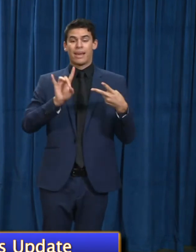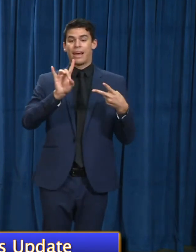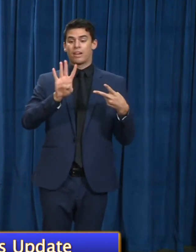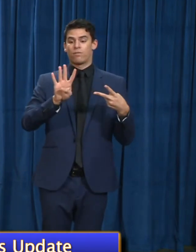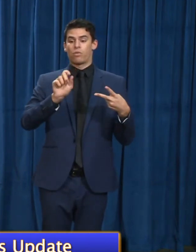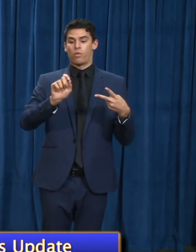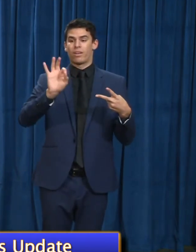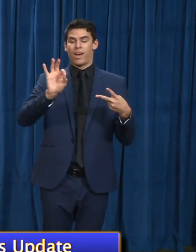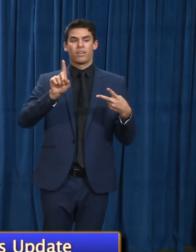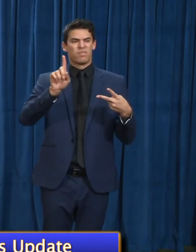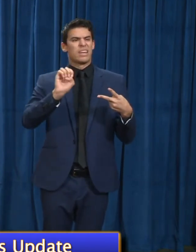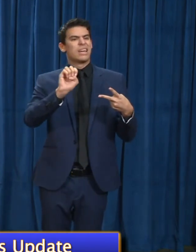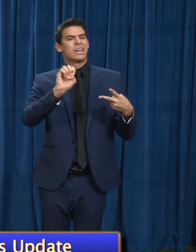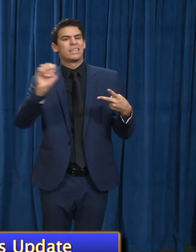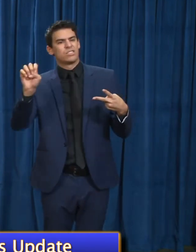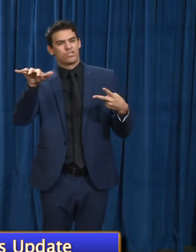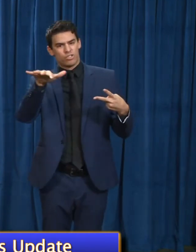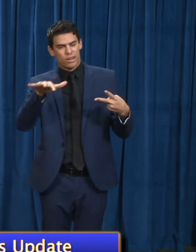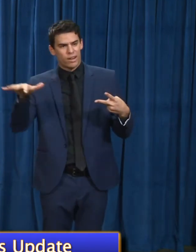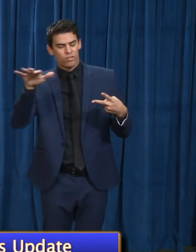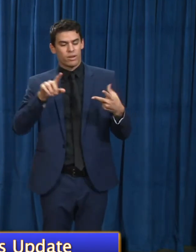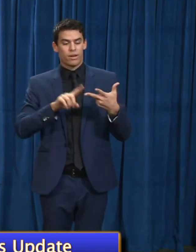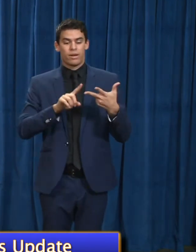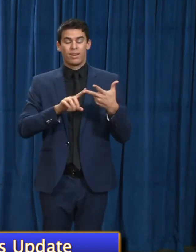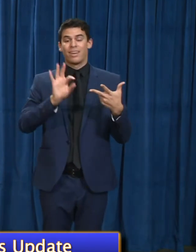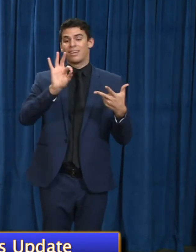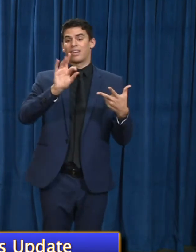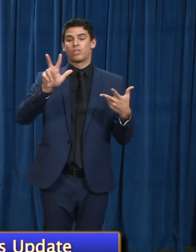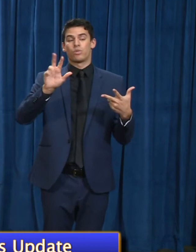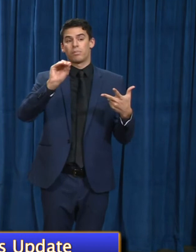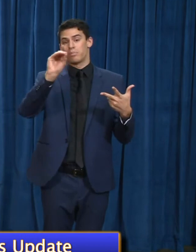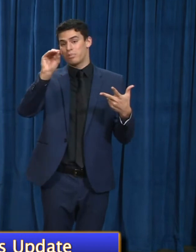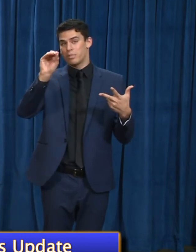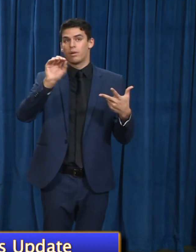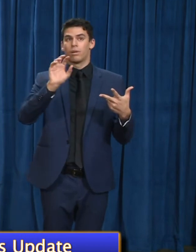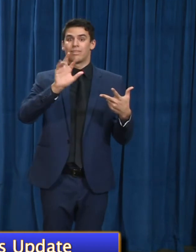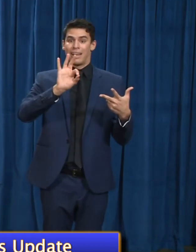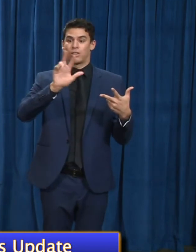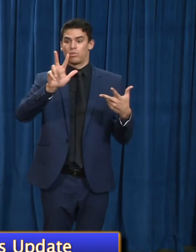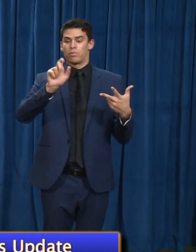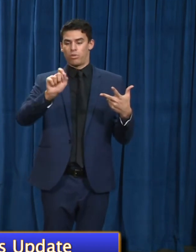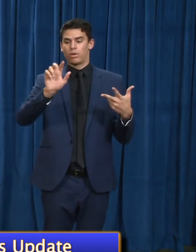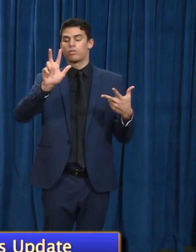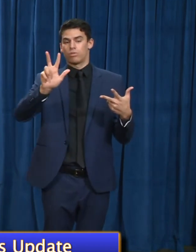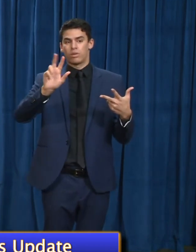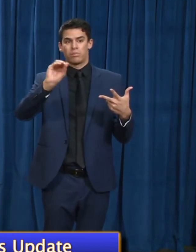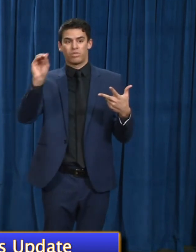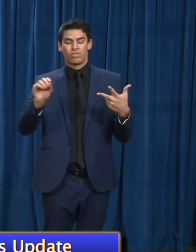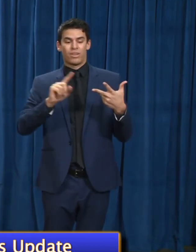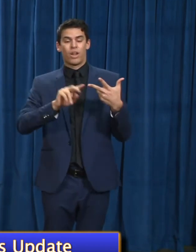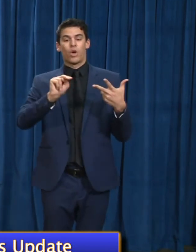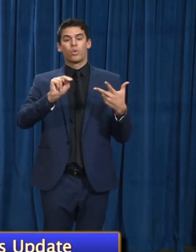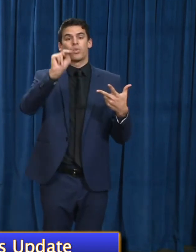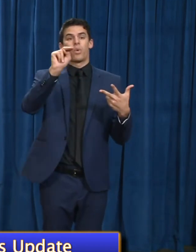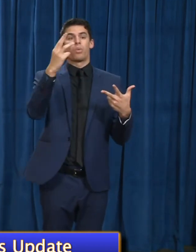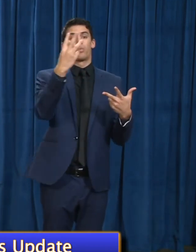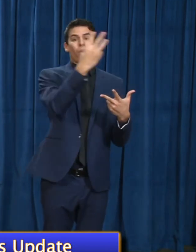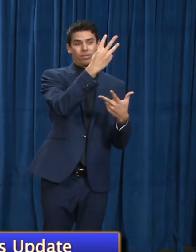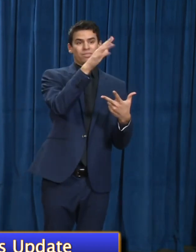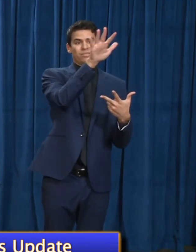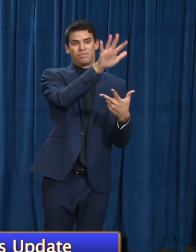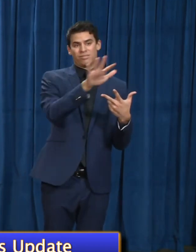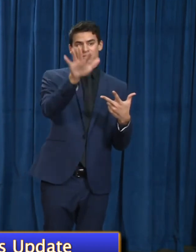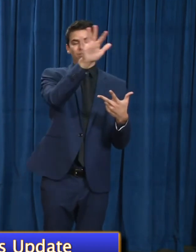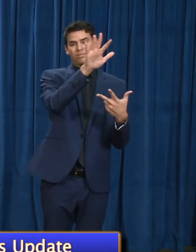84.9% on our eastern service area, and 93.3% on the northwest service area, again,